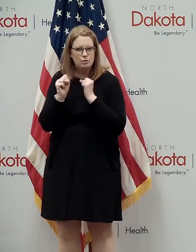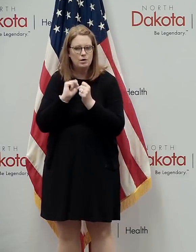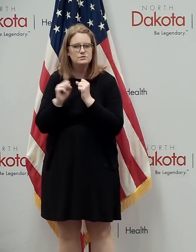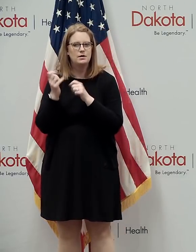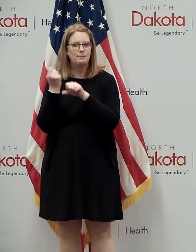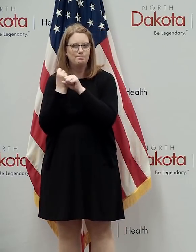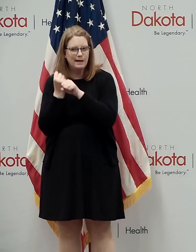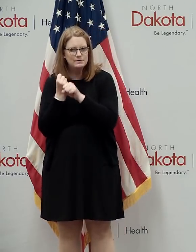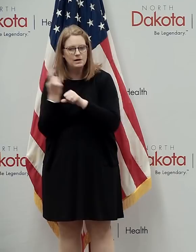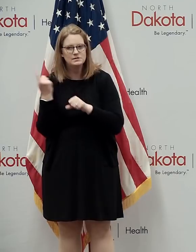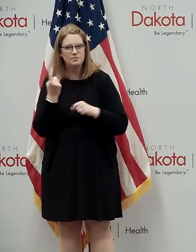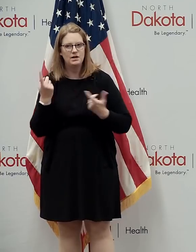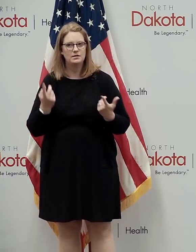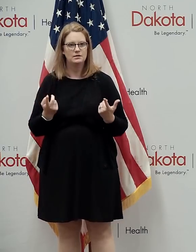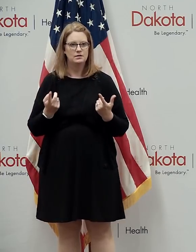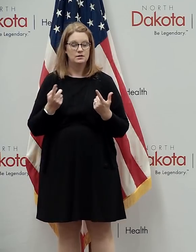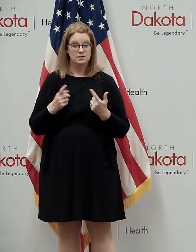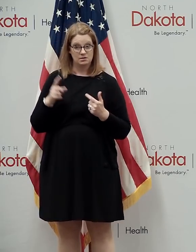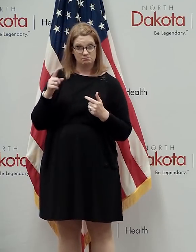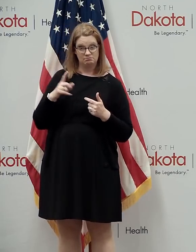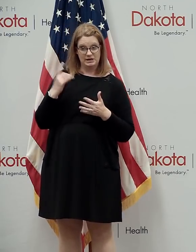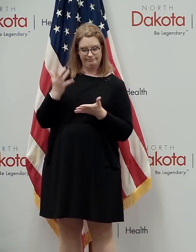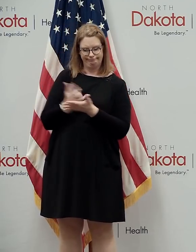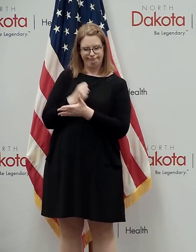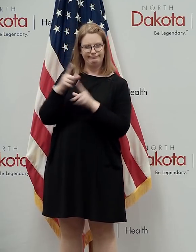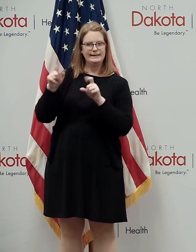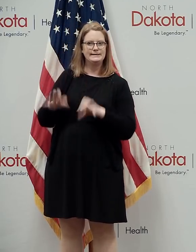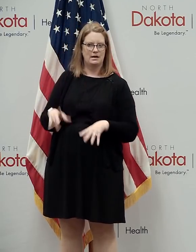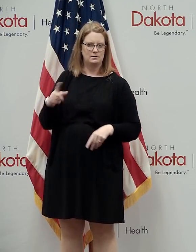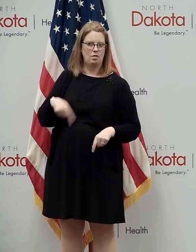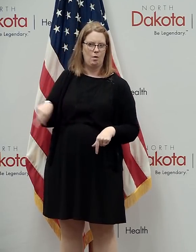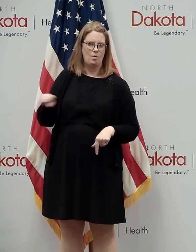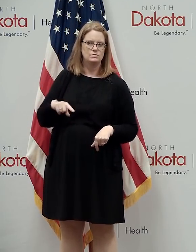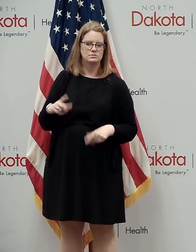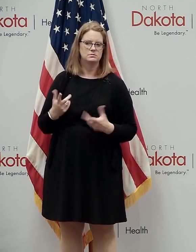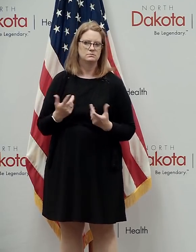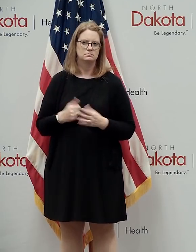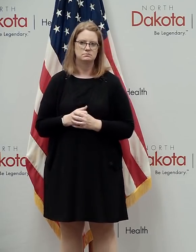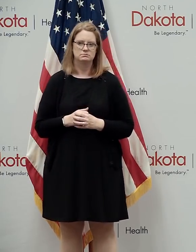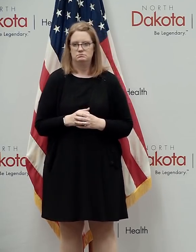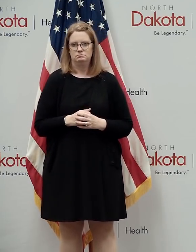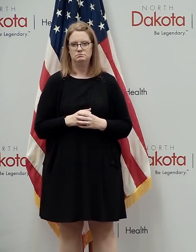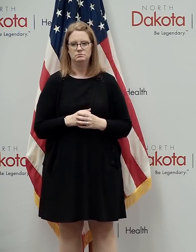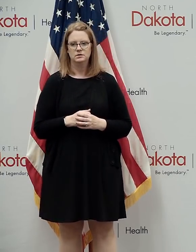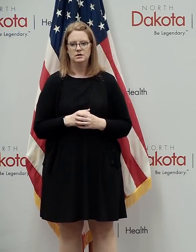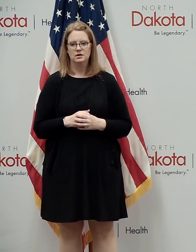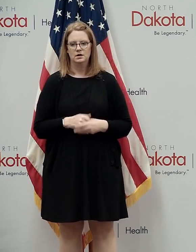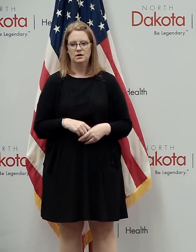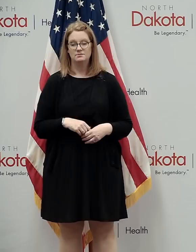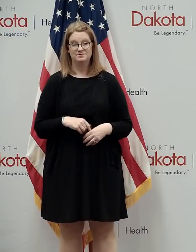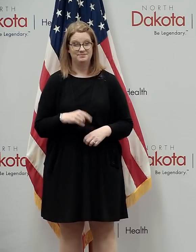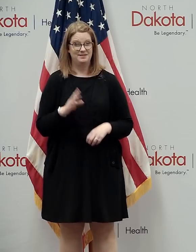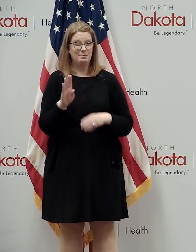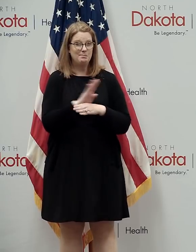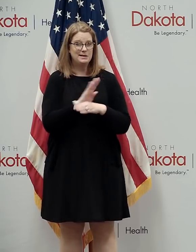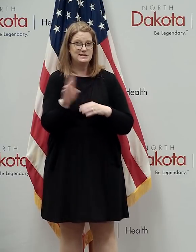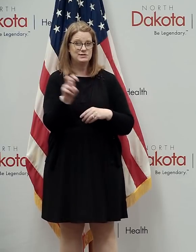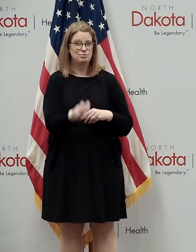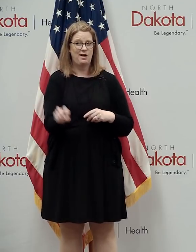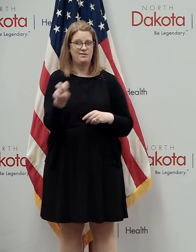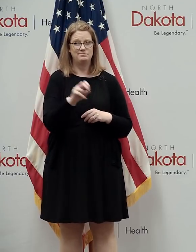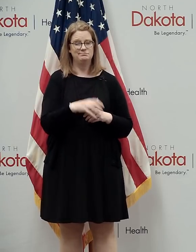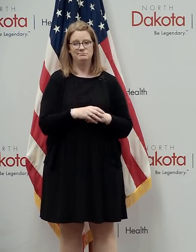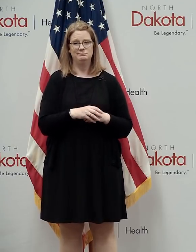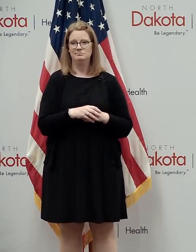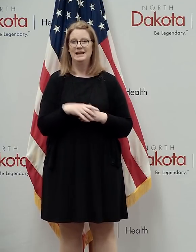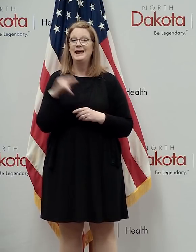whatever. We've got an opportunity to test those folks. So and there's not much business travel going on right now. Airline